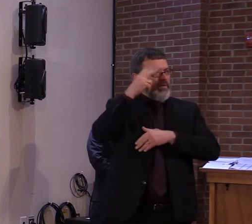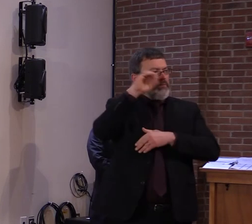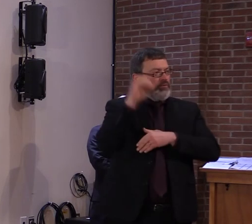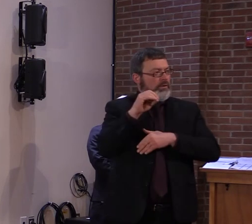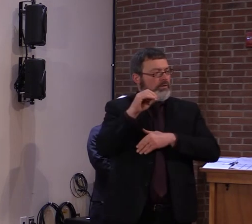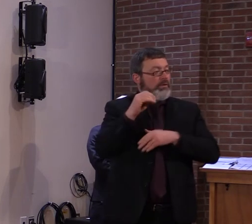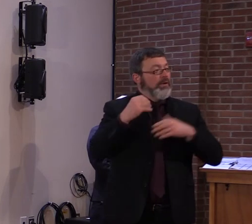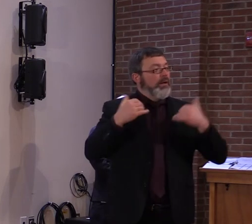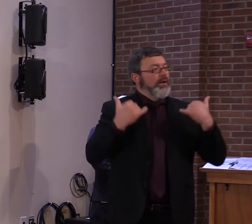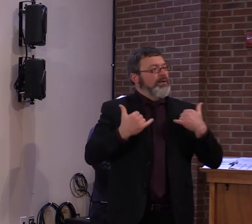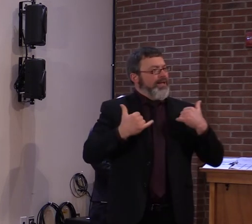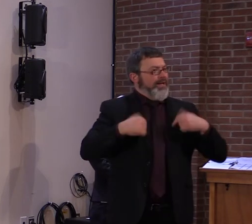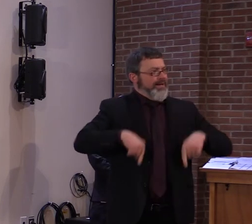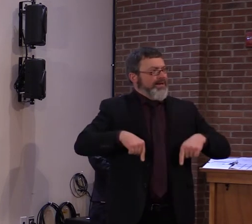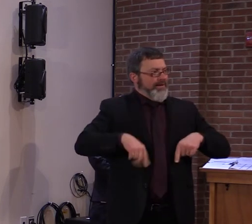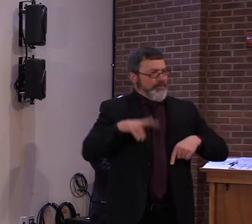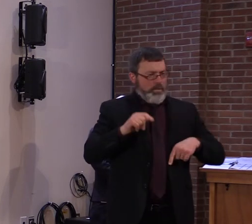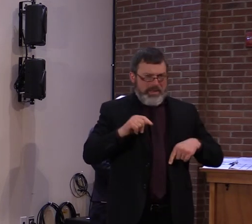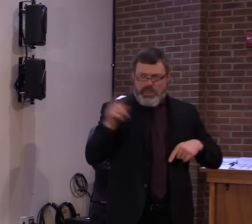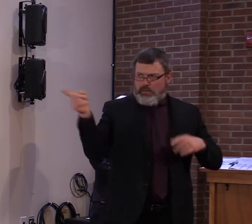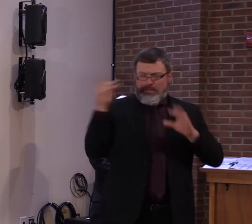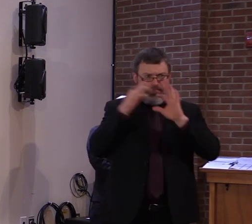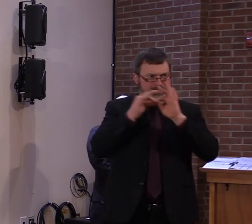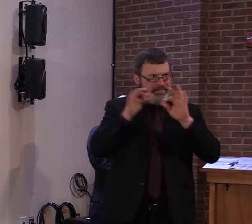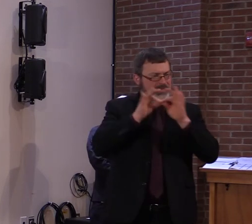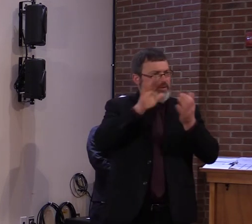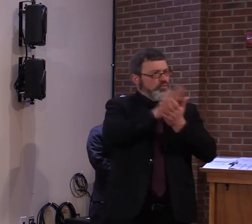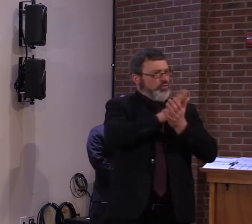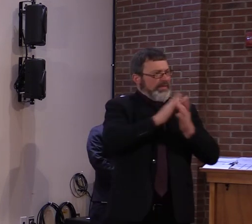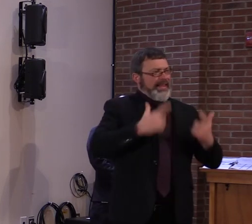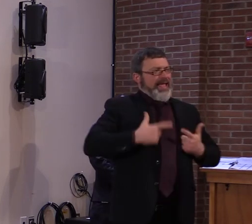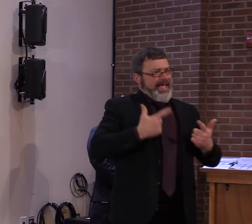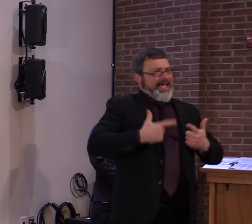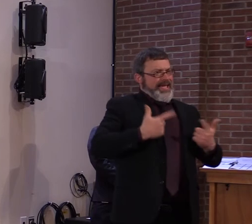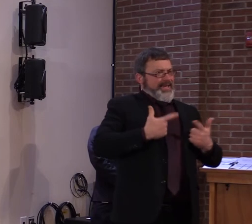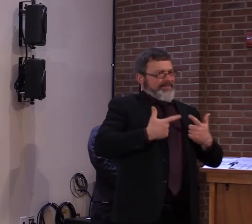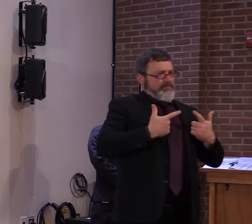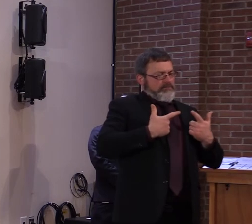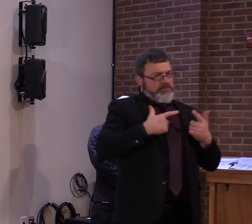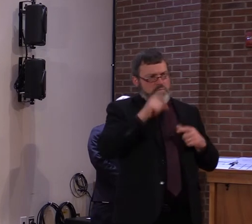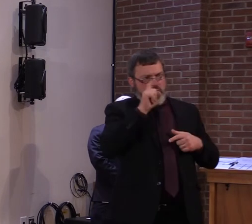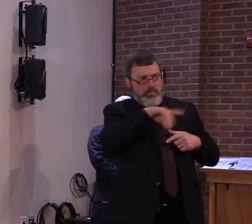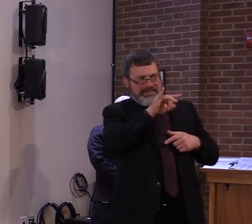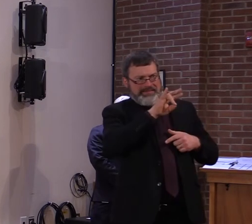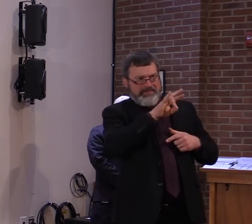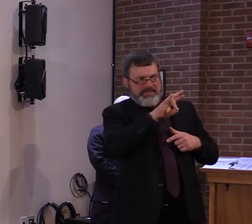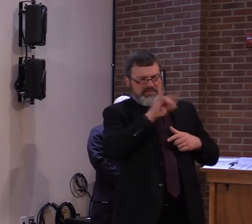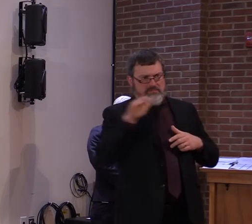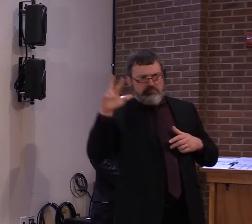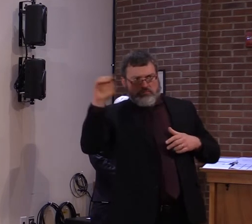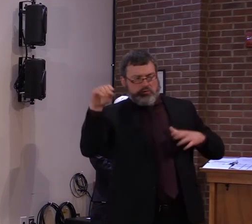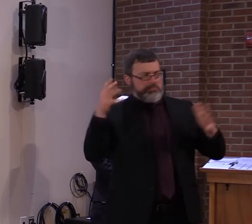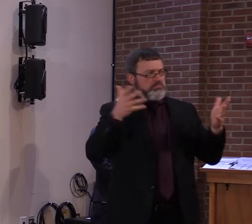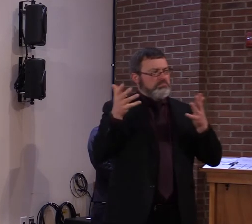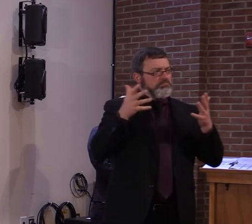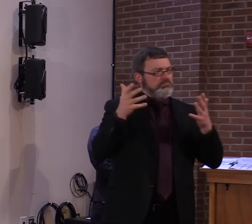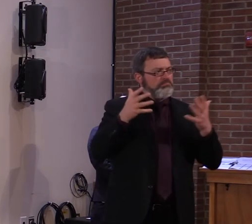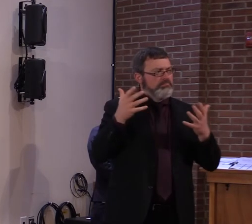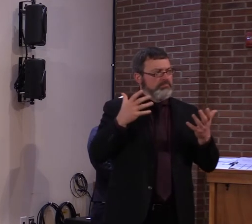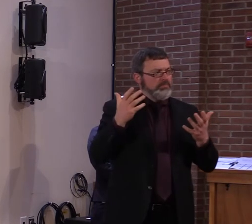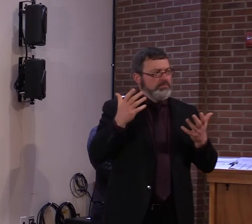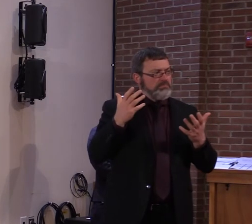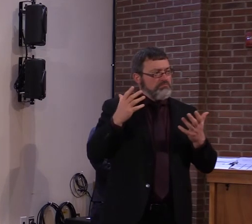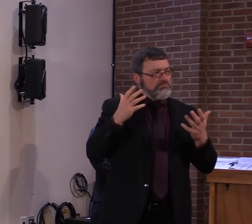and that's something that public health experts have supported, particularly given how little transmission is occurring within